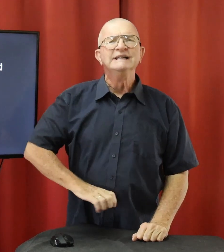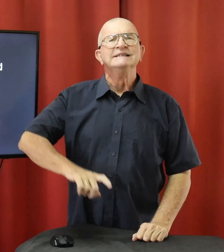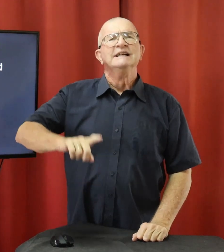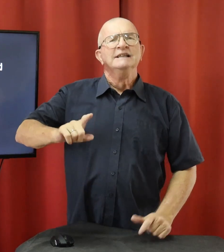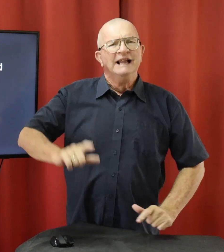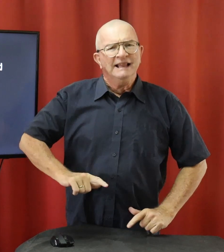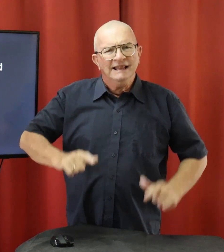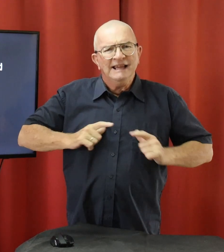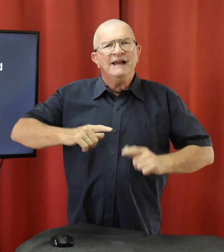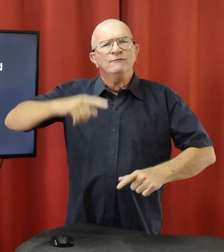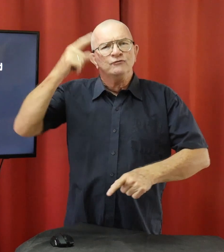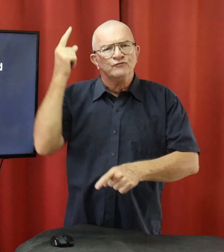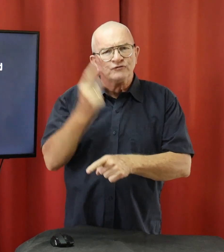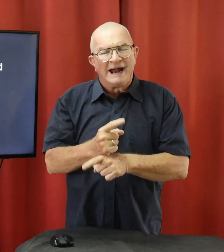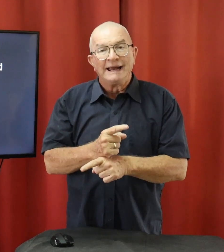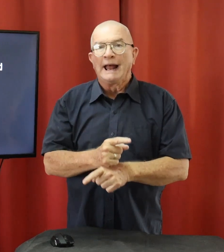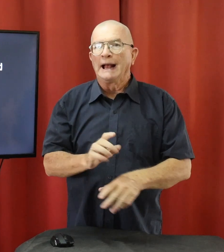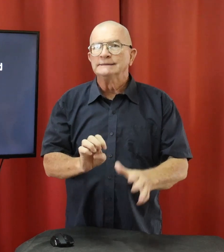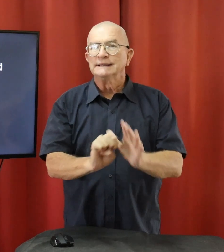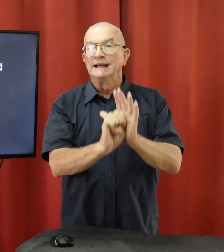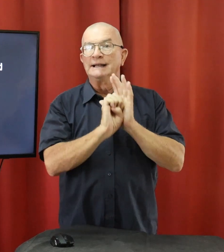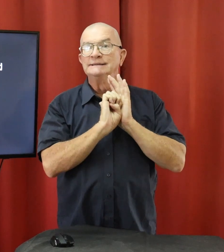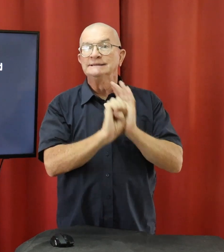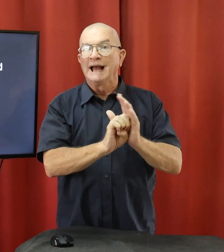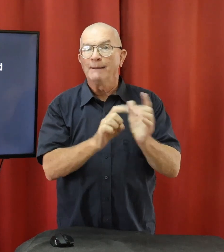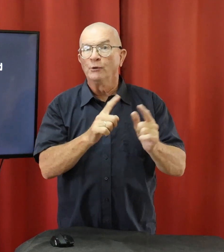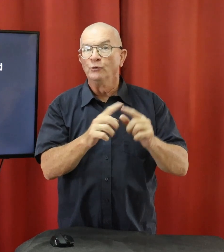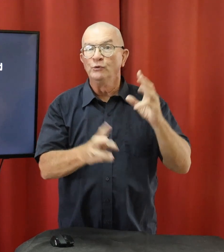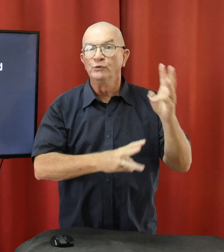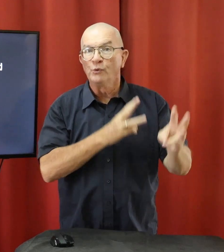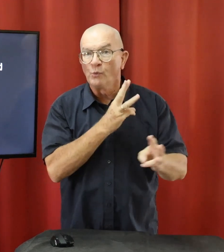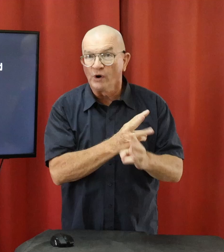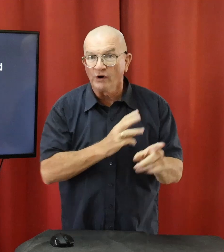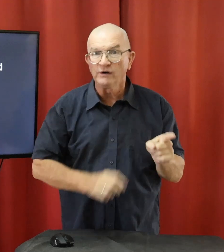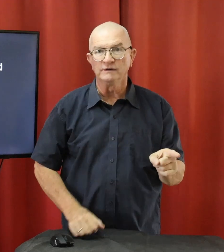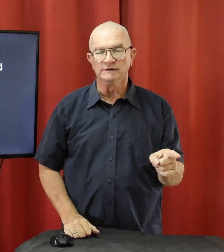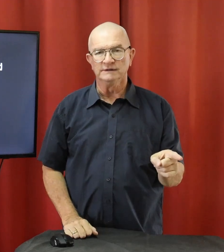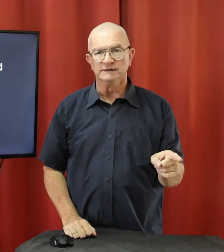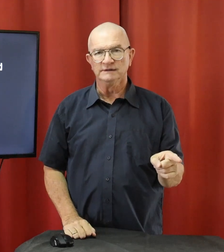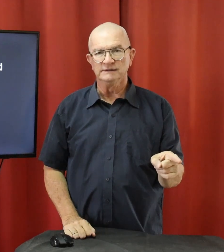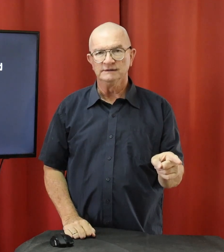2 says, Christians live right as an example to the world.